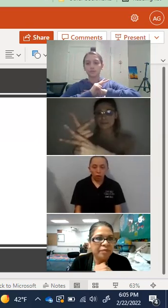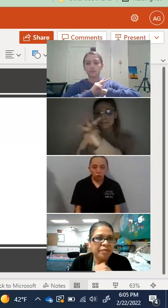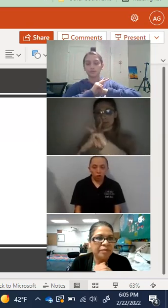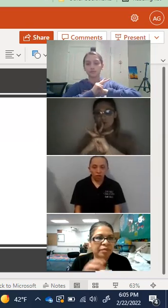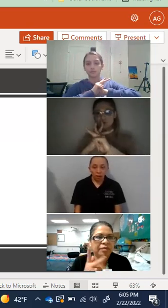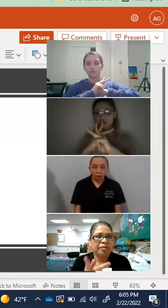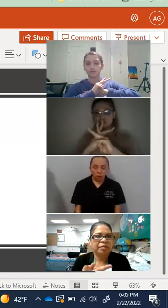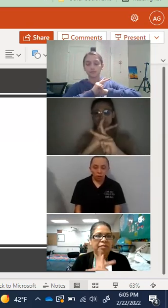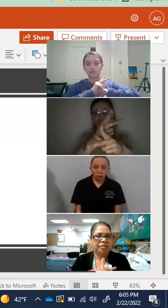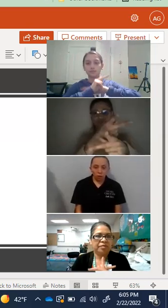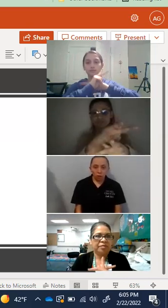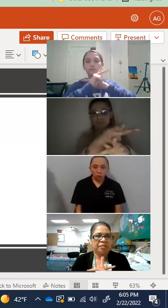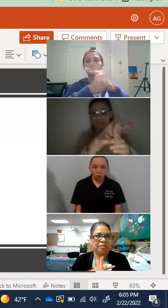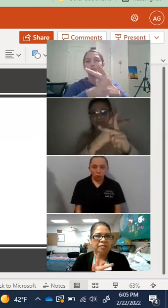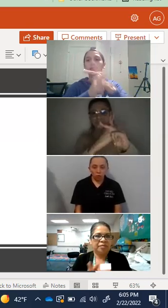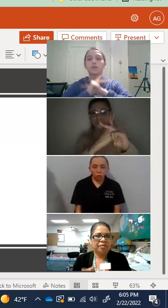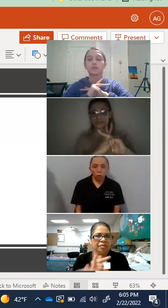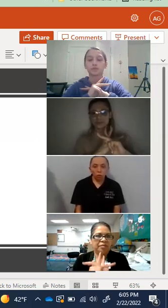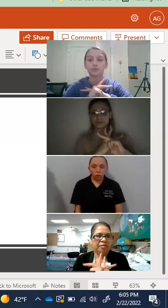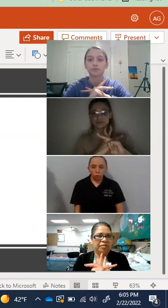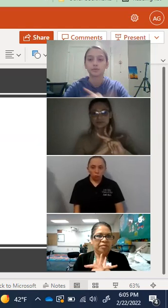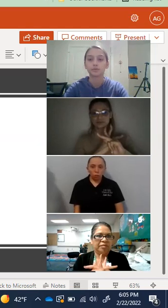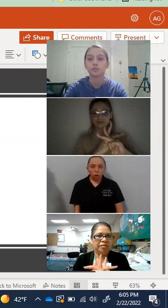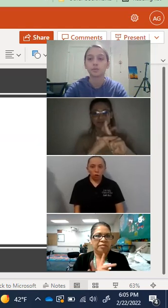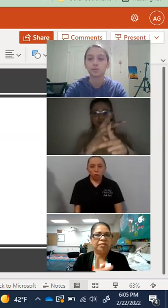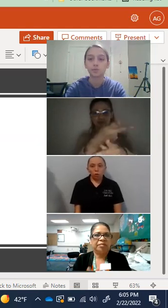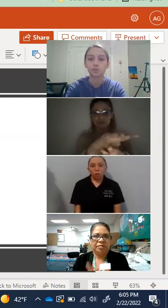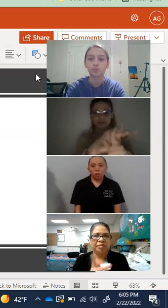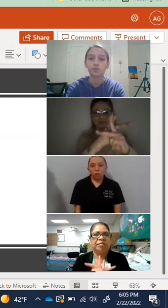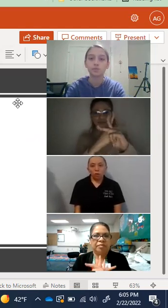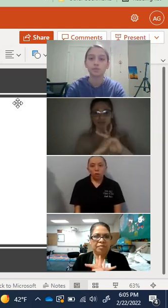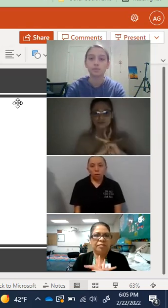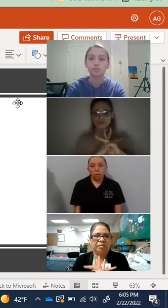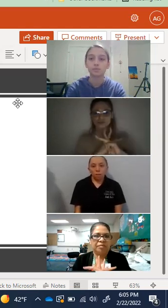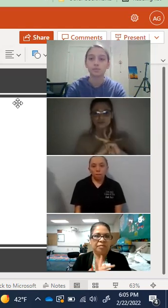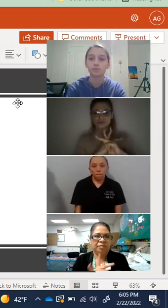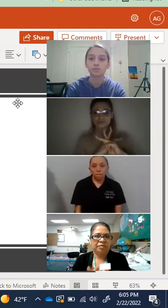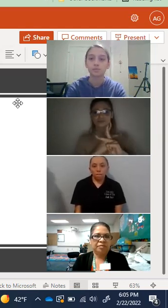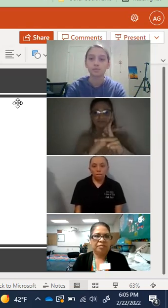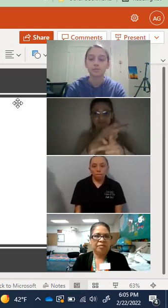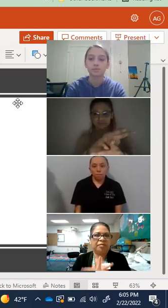Borrow, so the hand shape is a K. And it goes from you to me, borrow.